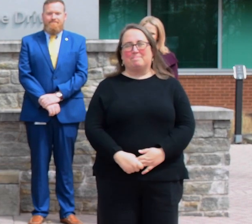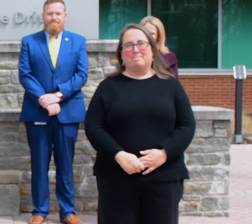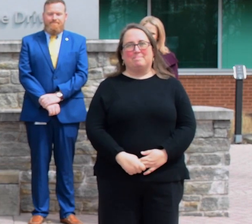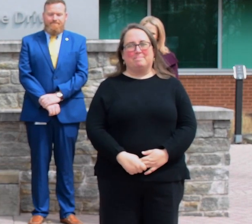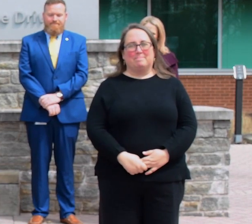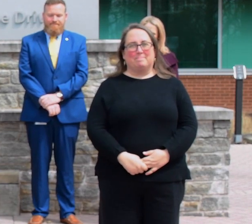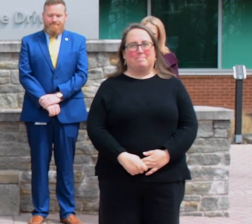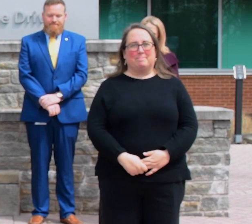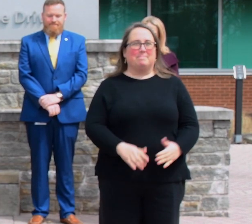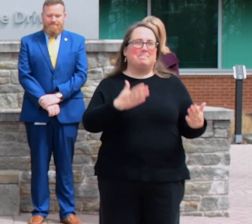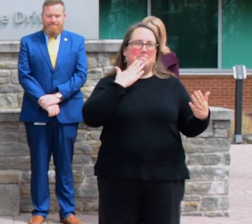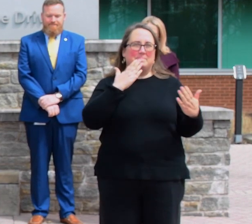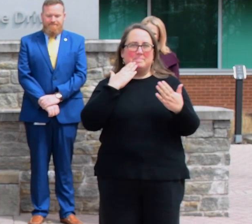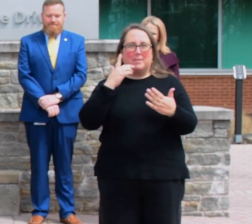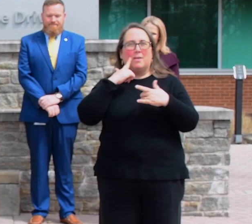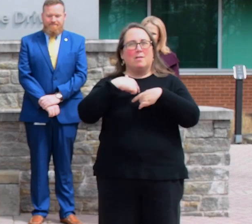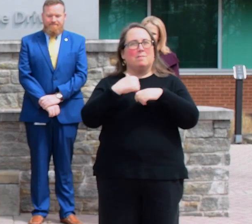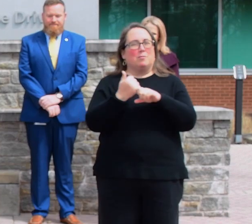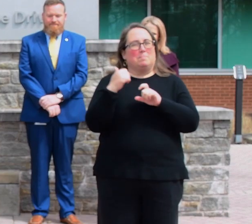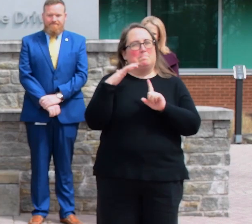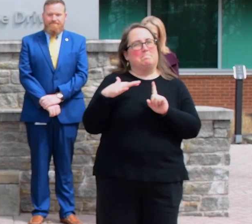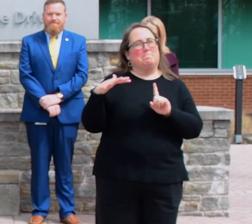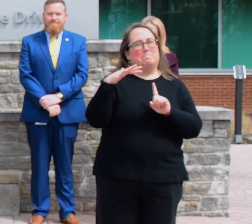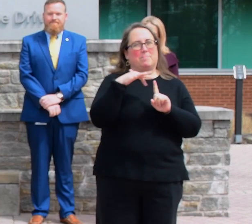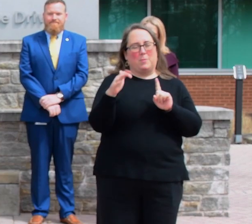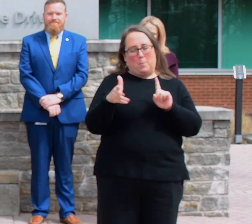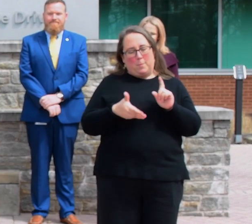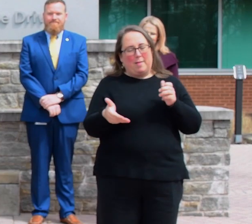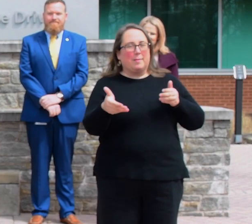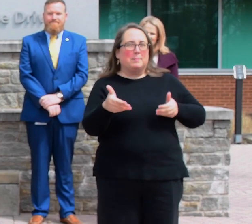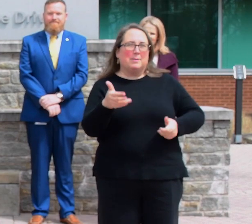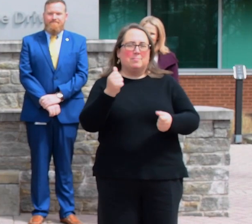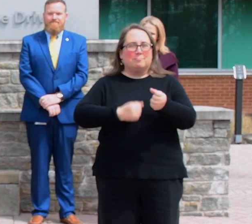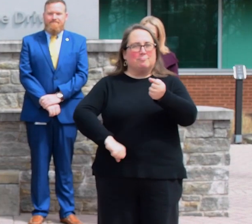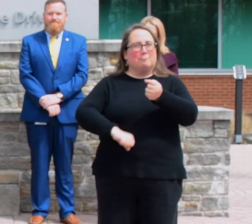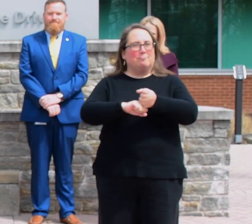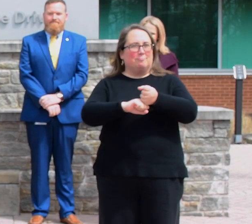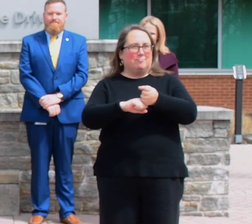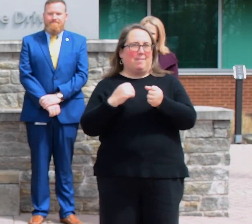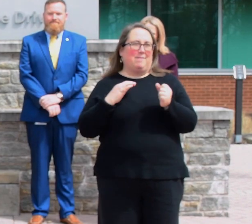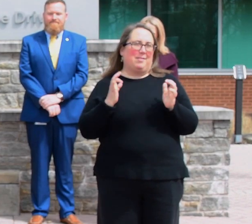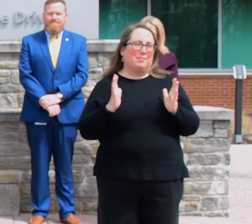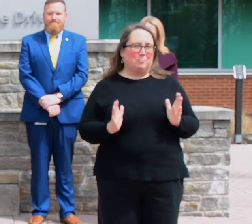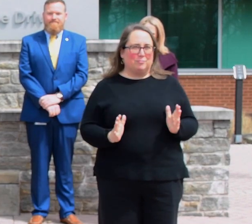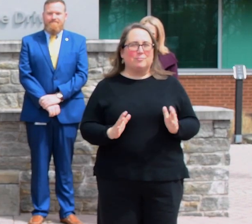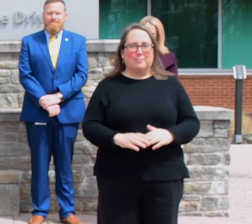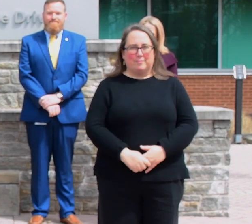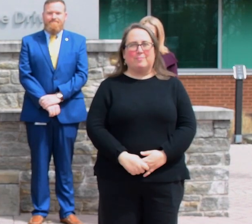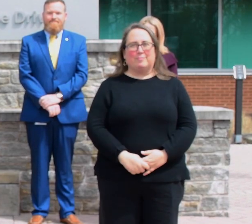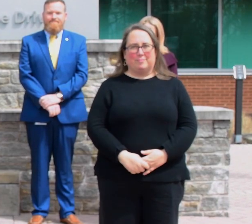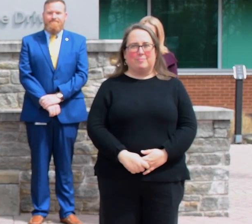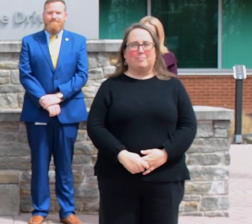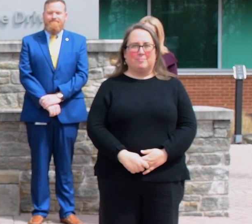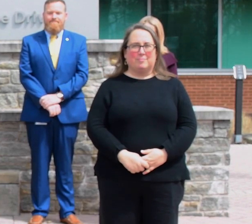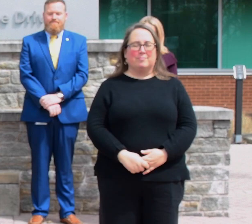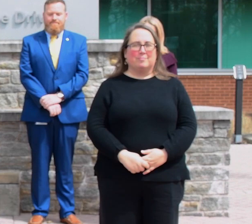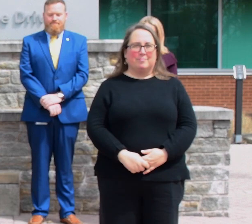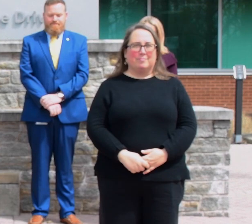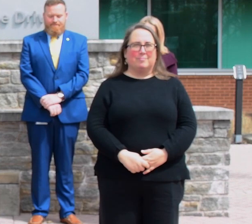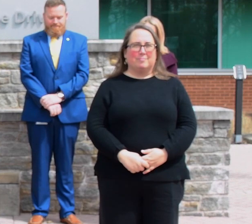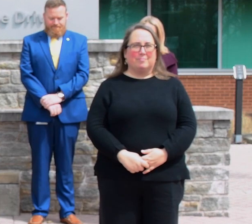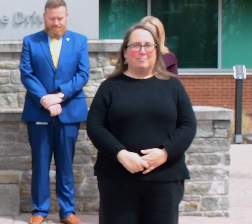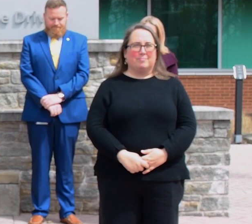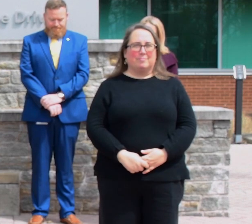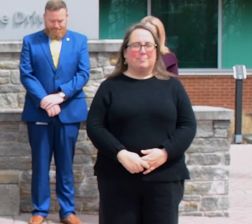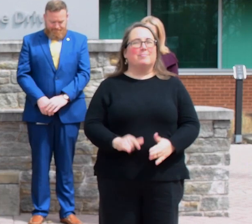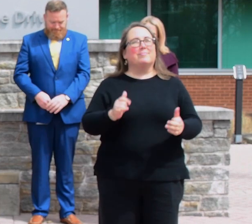also thank them for creating an environment that welcomes and supports its volunteers. I also want to